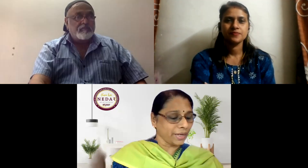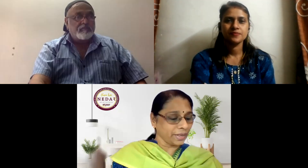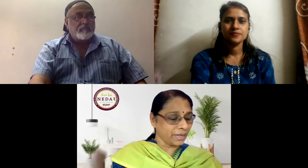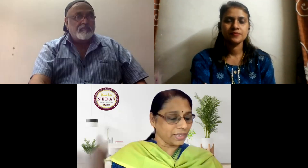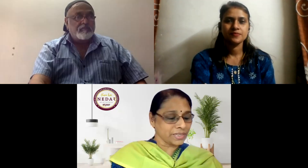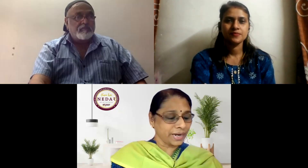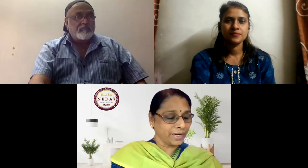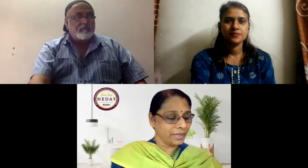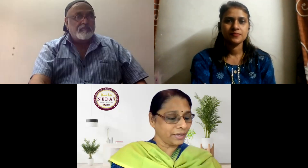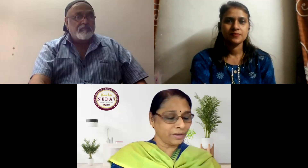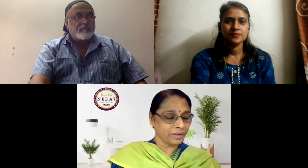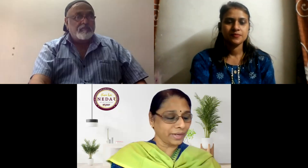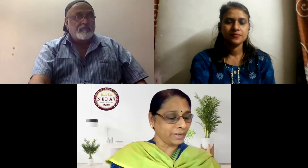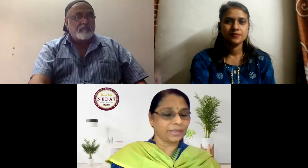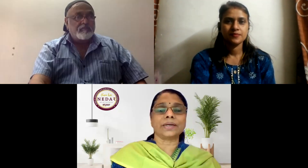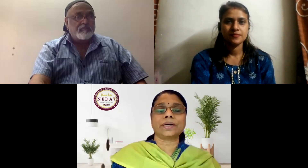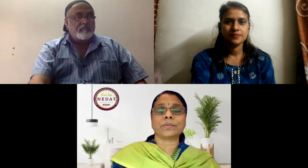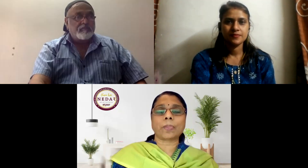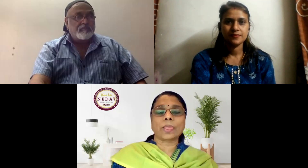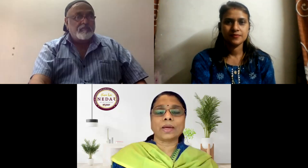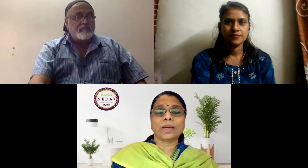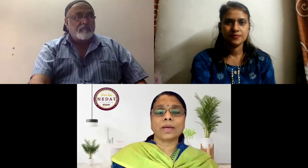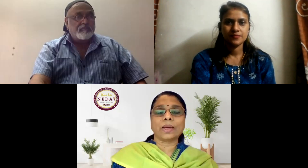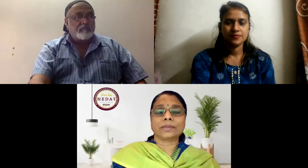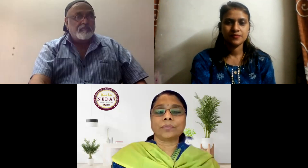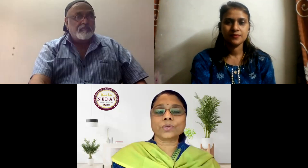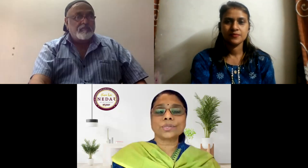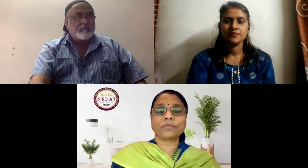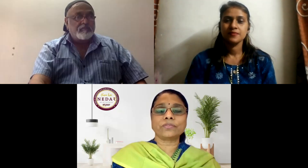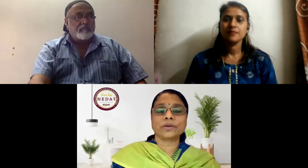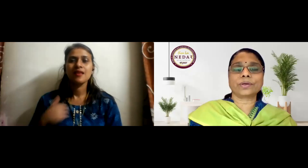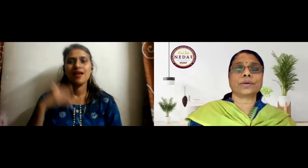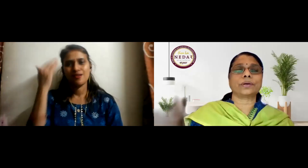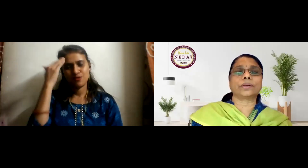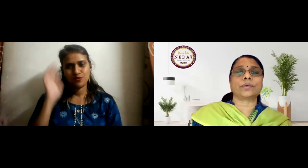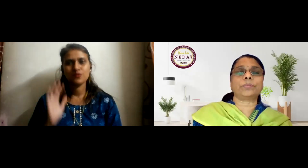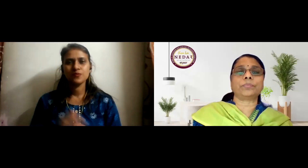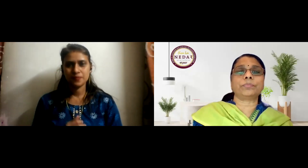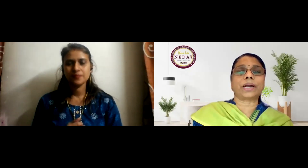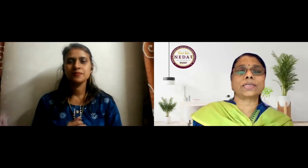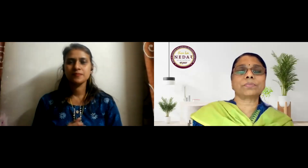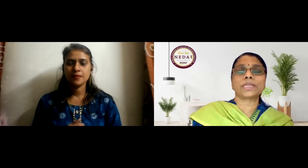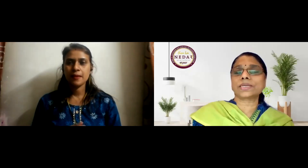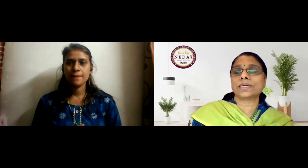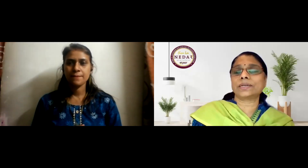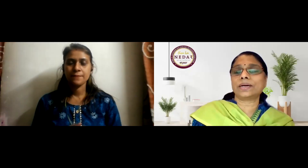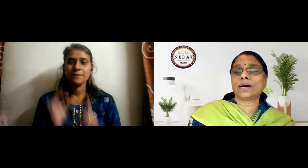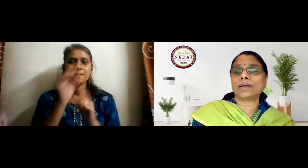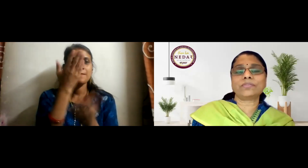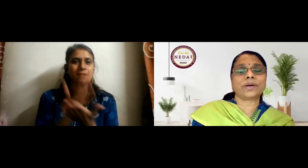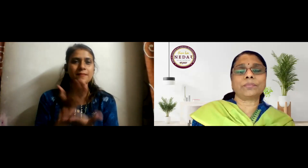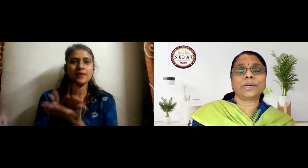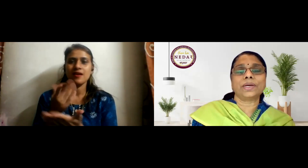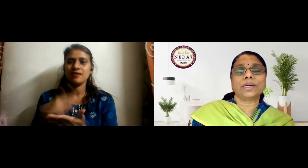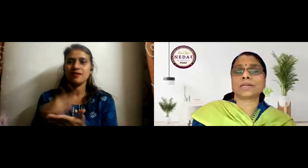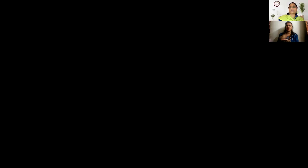so I understand that the most of the participants here